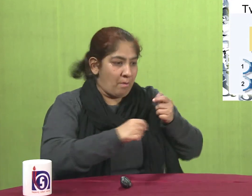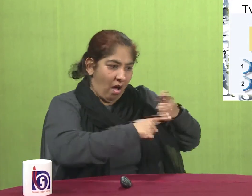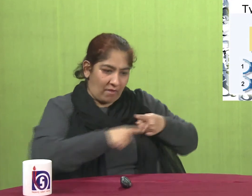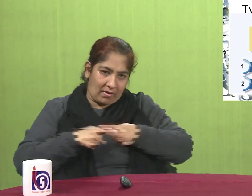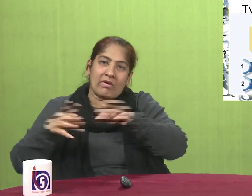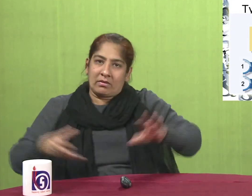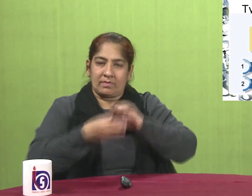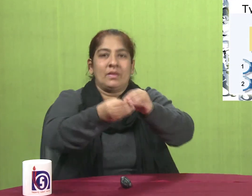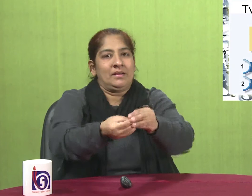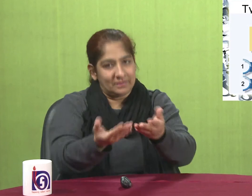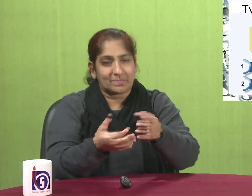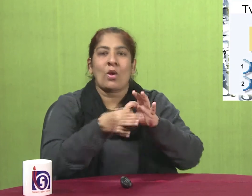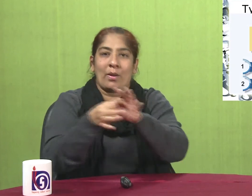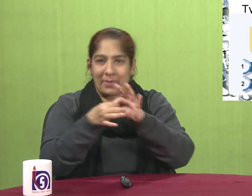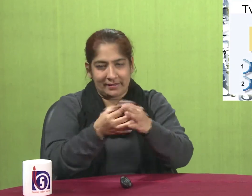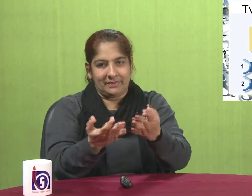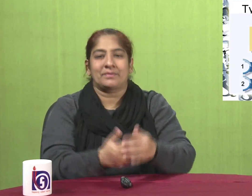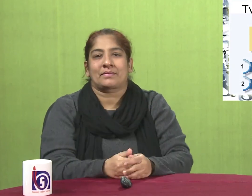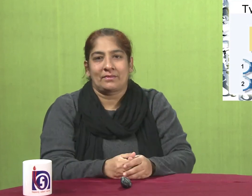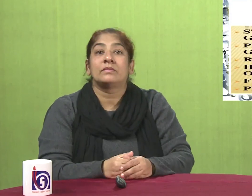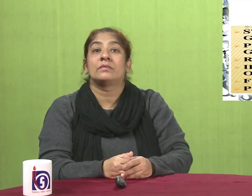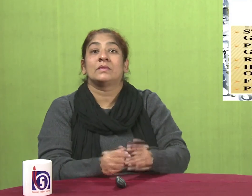store your products.